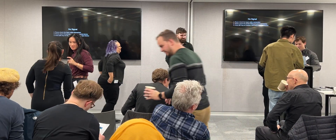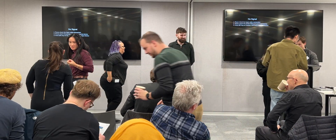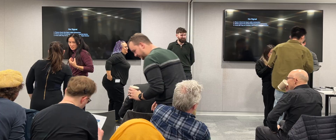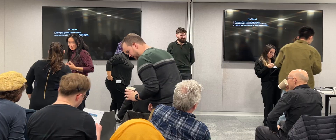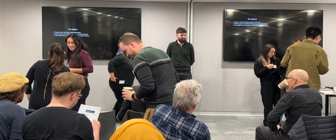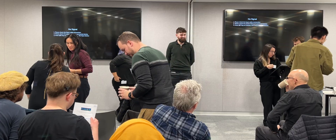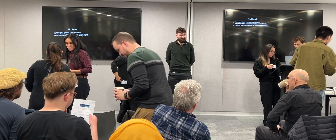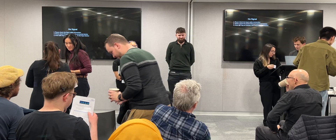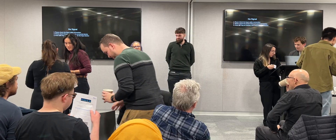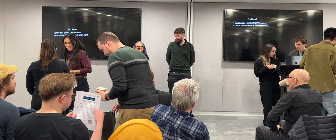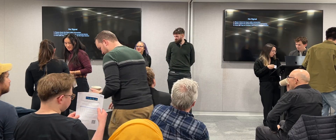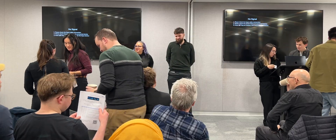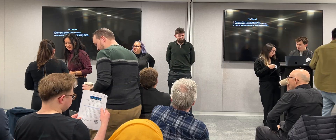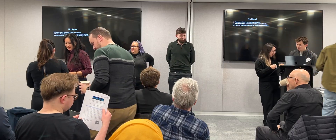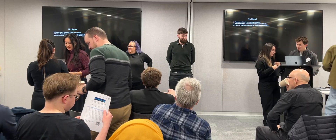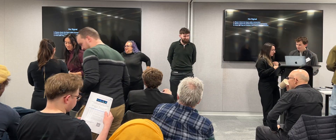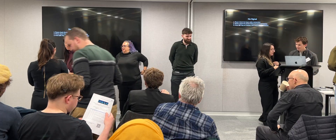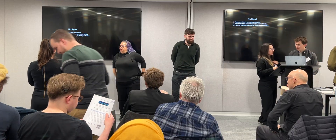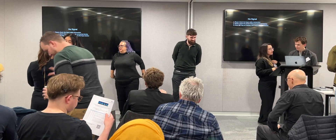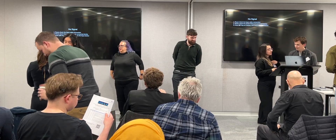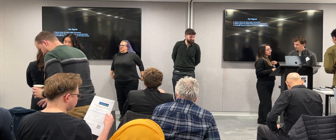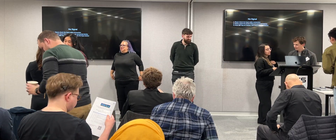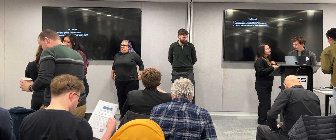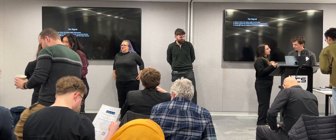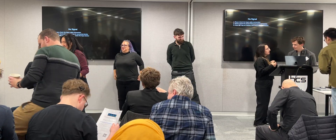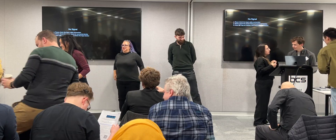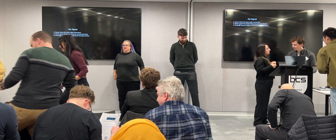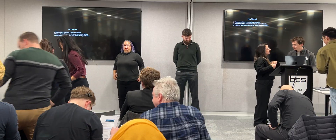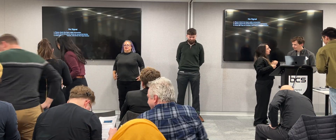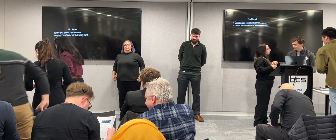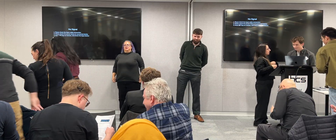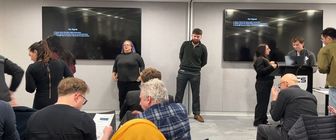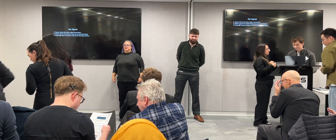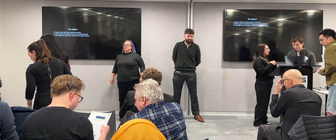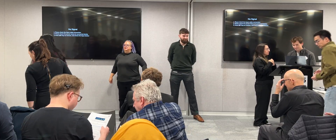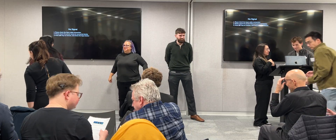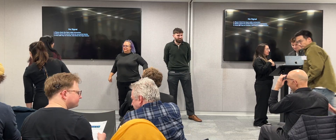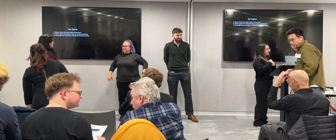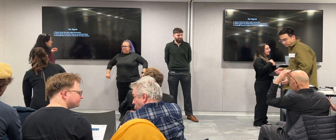Is your surname Kizeltep or Kizeltep? This is my surname.